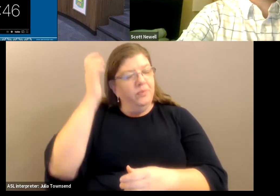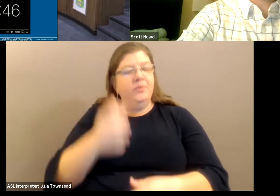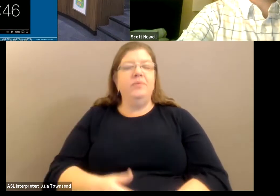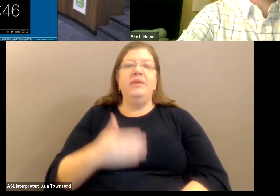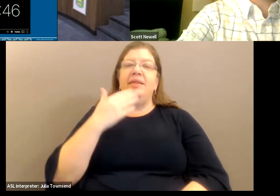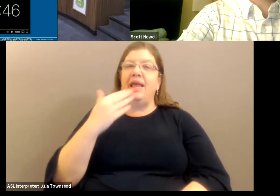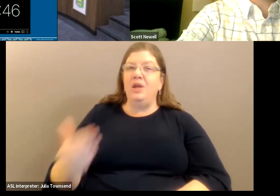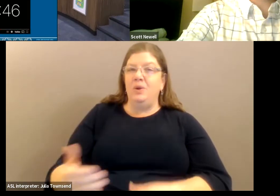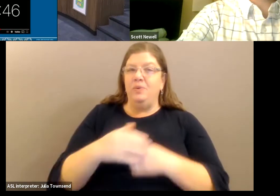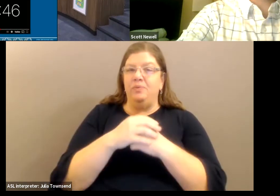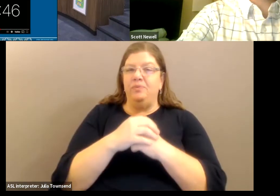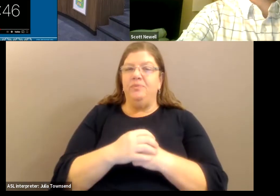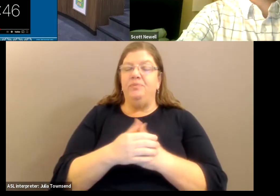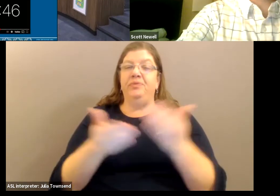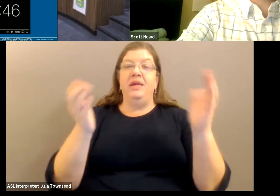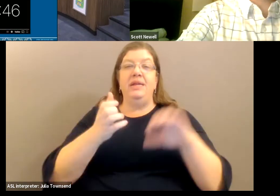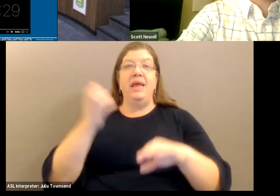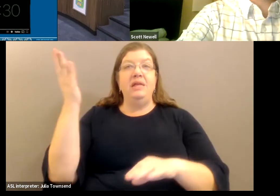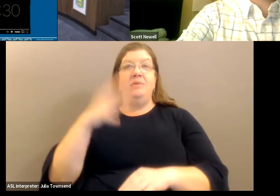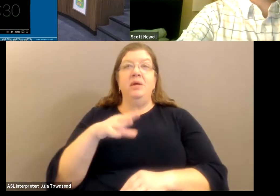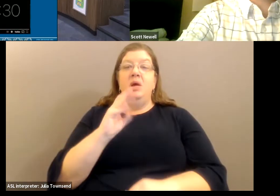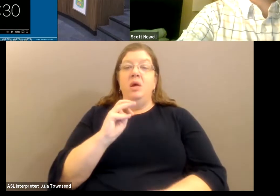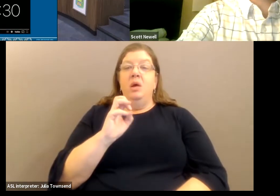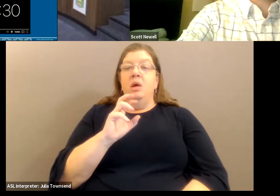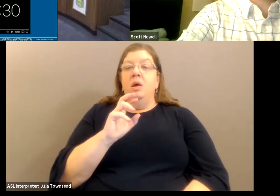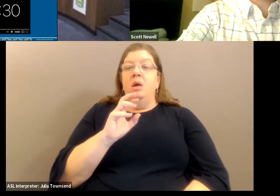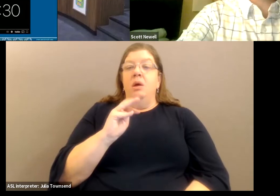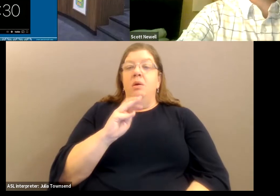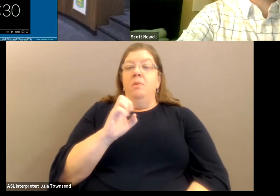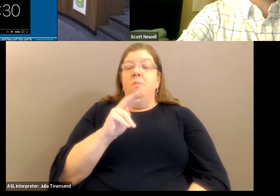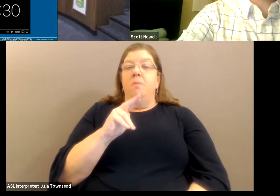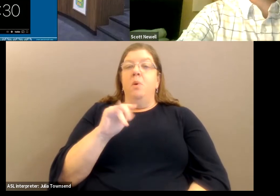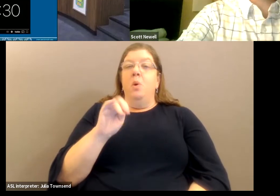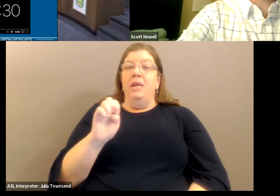Thank you. The next speaker is Moni DeWitt.